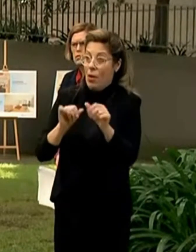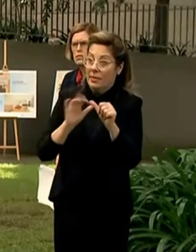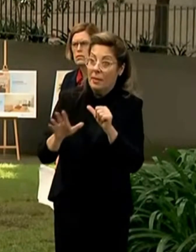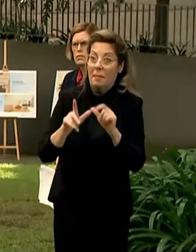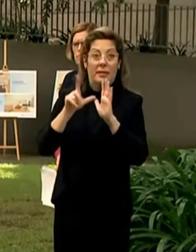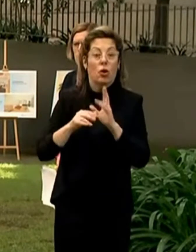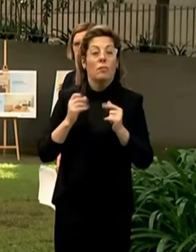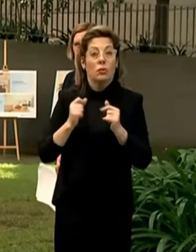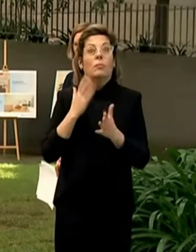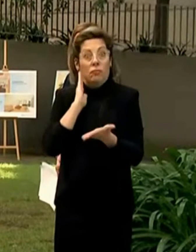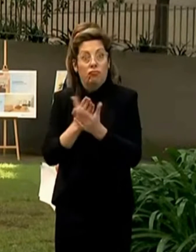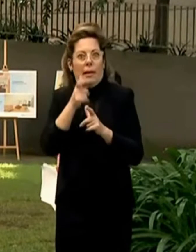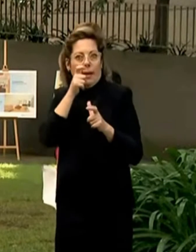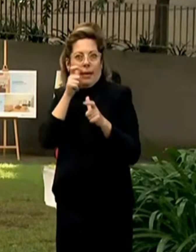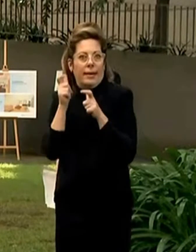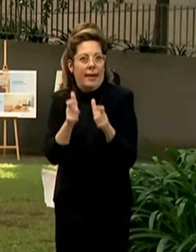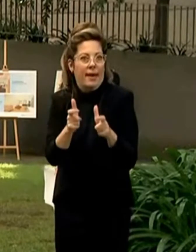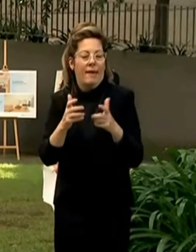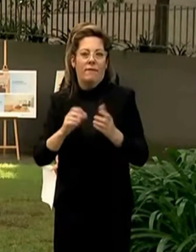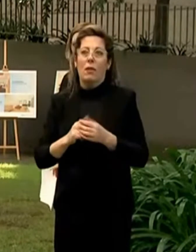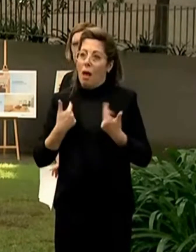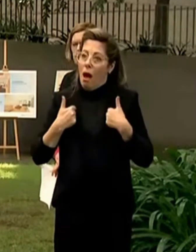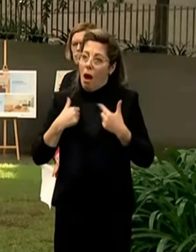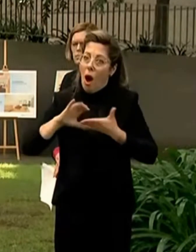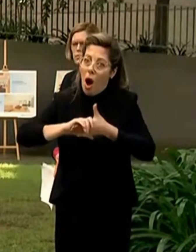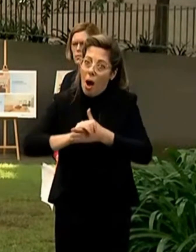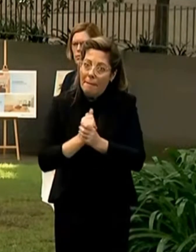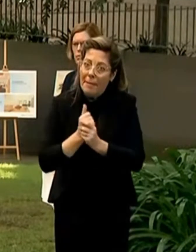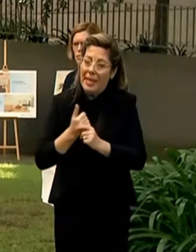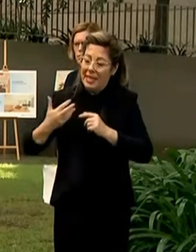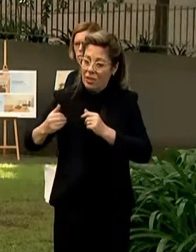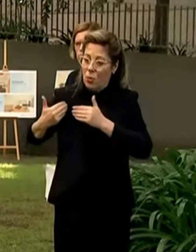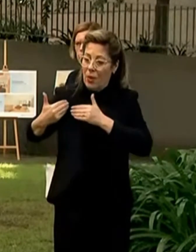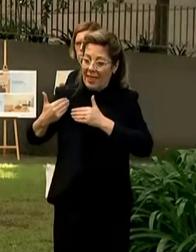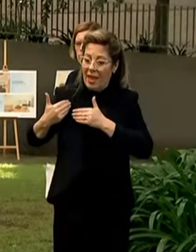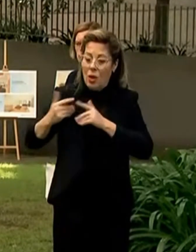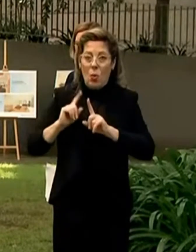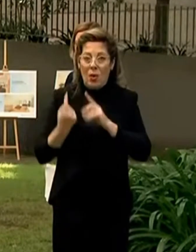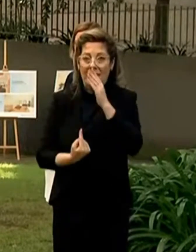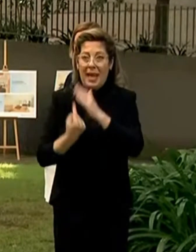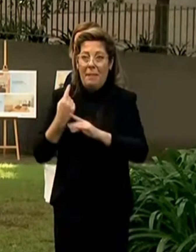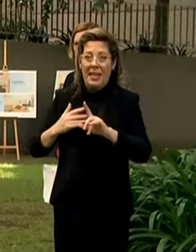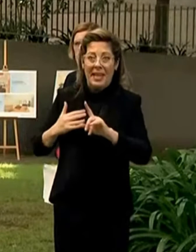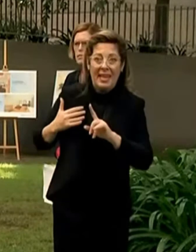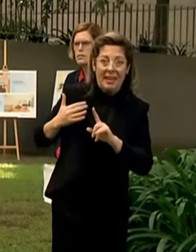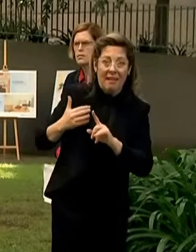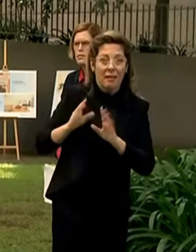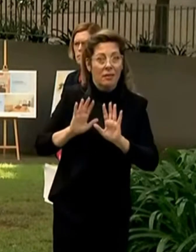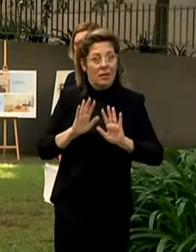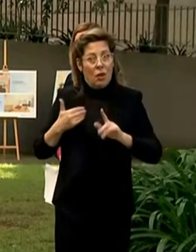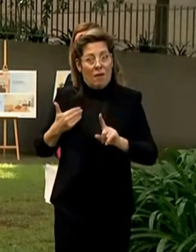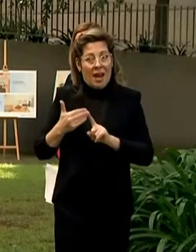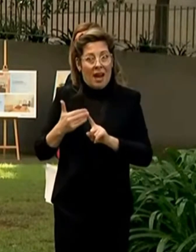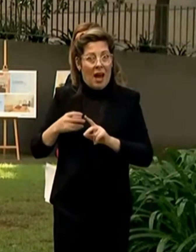critical. I've been very pleased with the progress we're making, but we are still in a dangerous position. It's still very